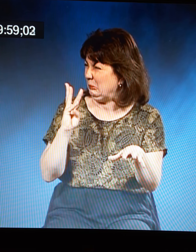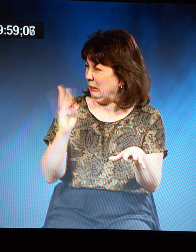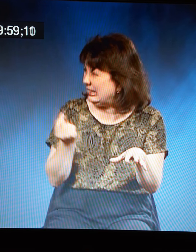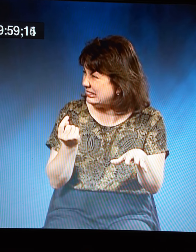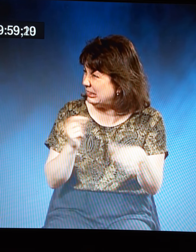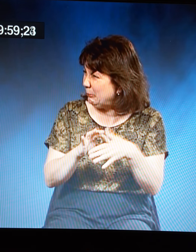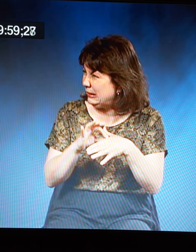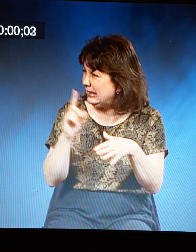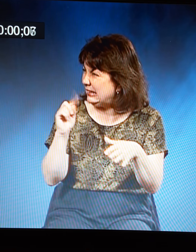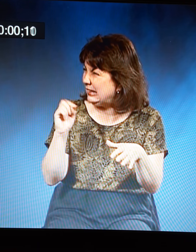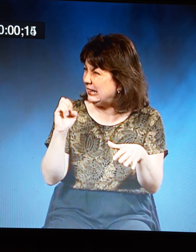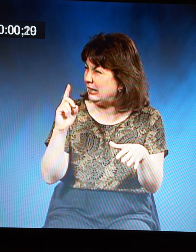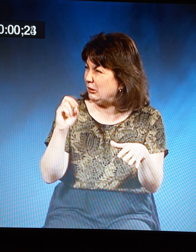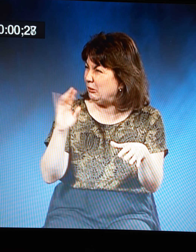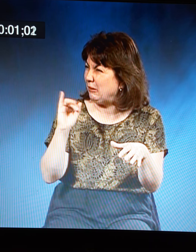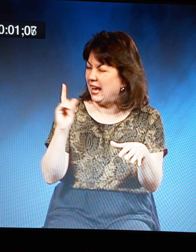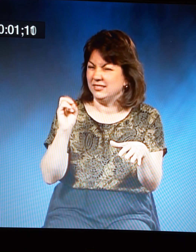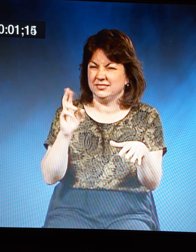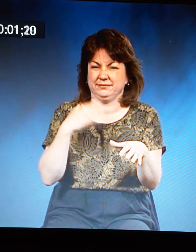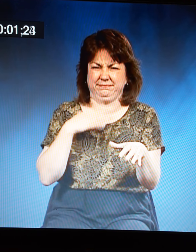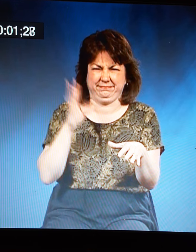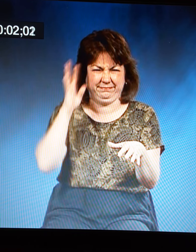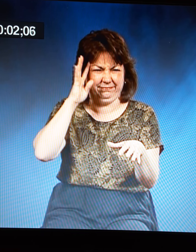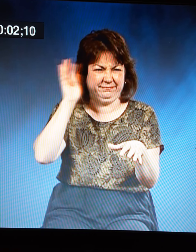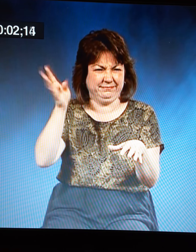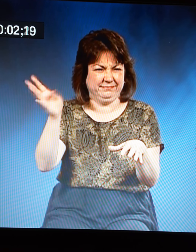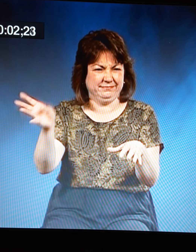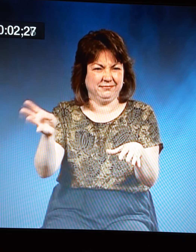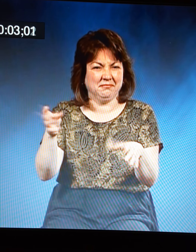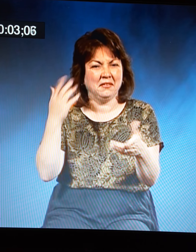A friend told me the nurse suggested to put meat tenderizer on my hands.